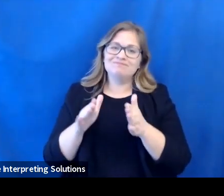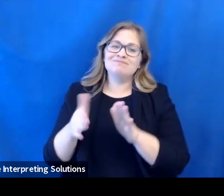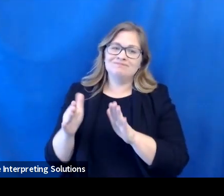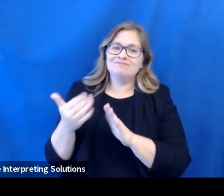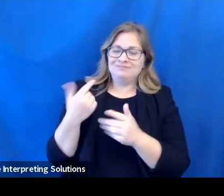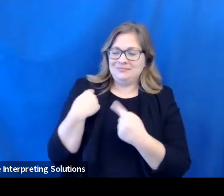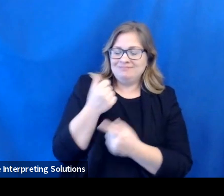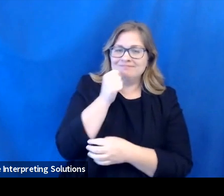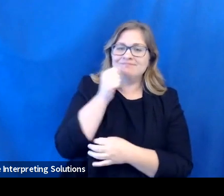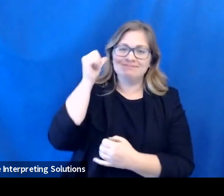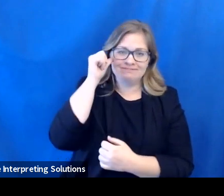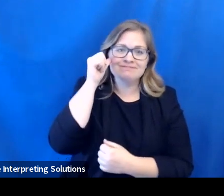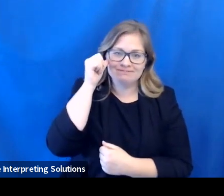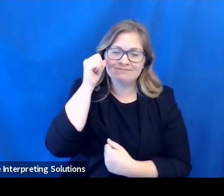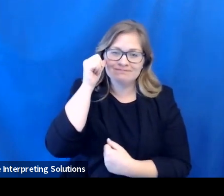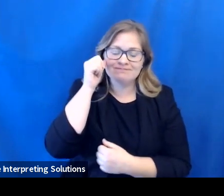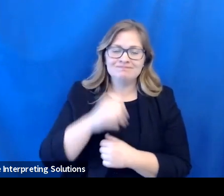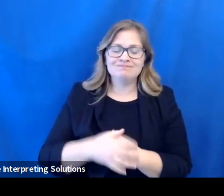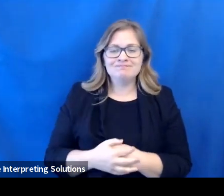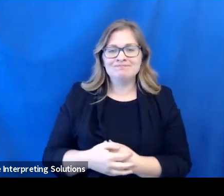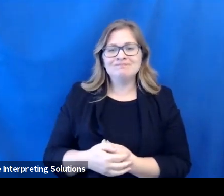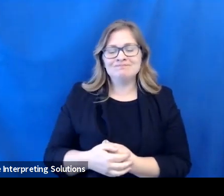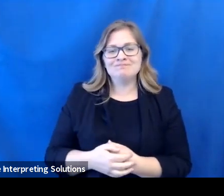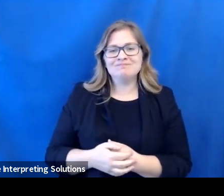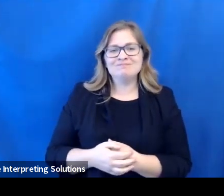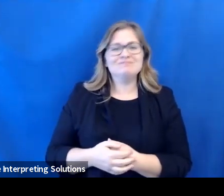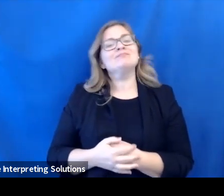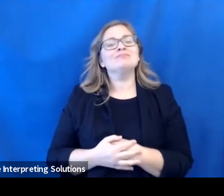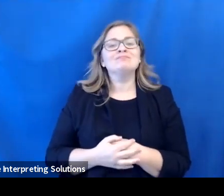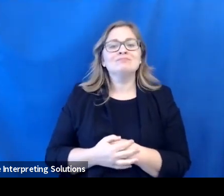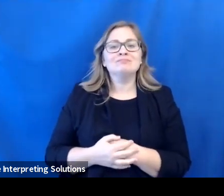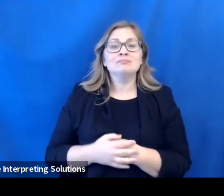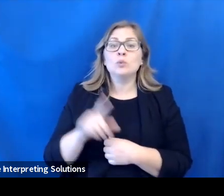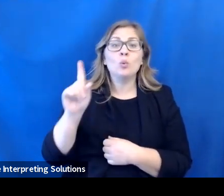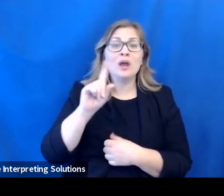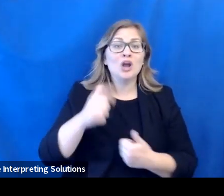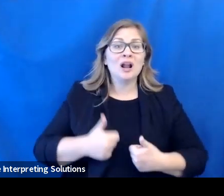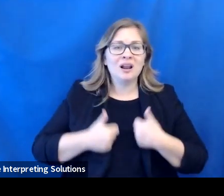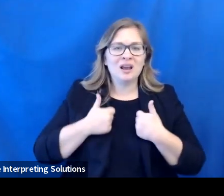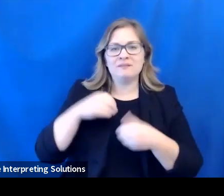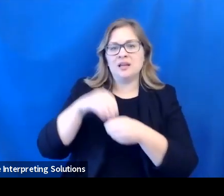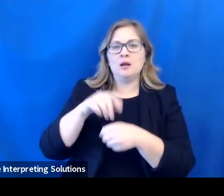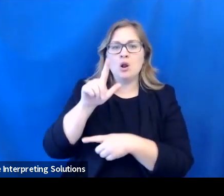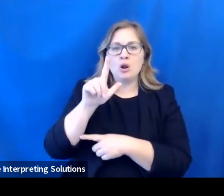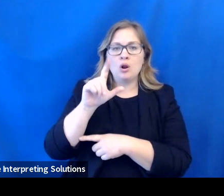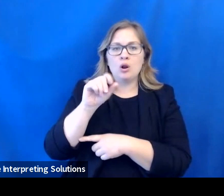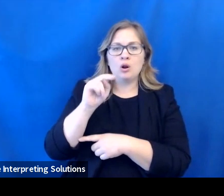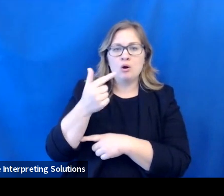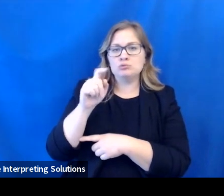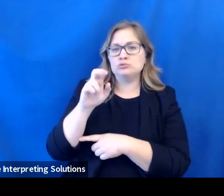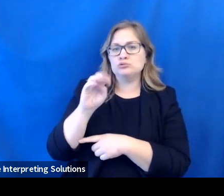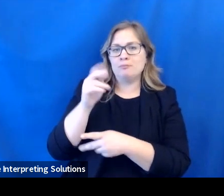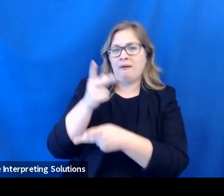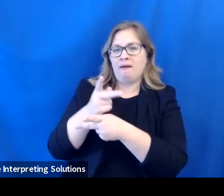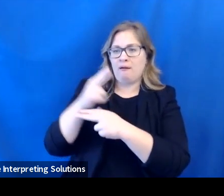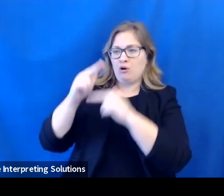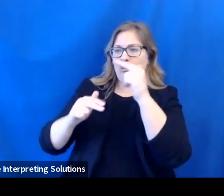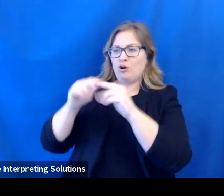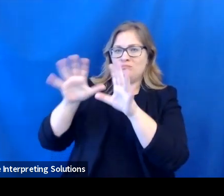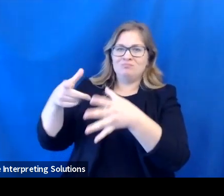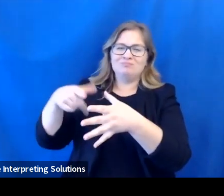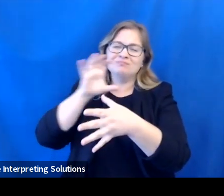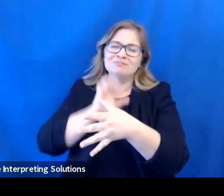most recent 4 were residents of long-term care facilities in their respective communities. A little bit more detail there. One